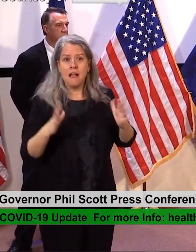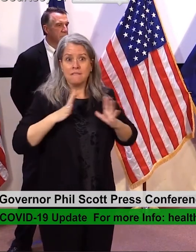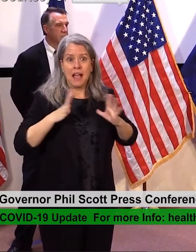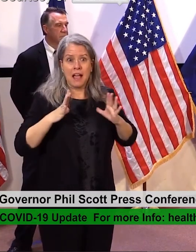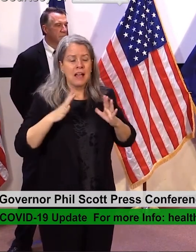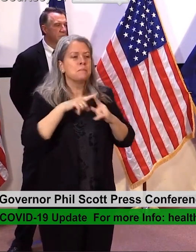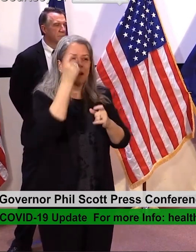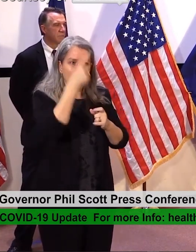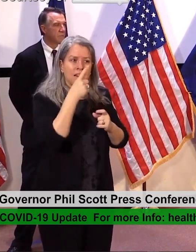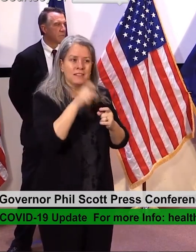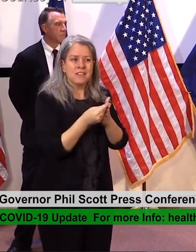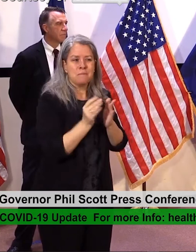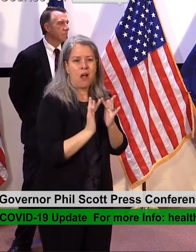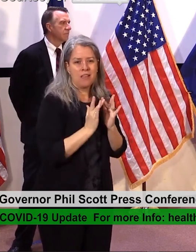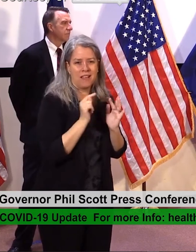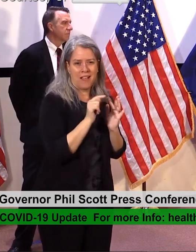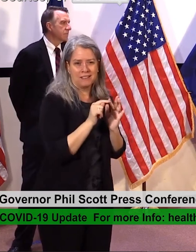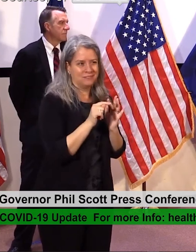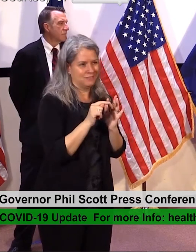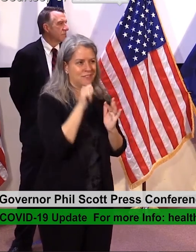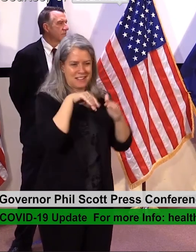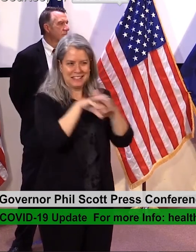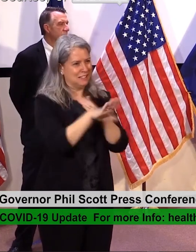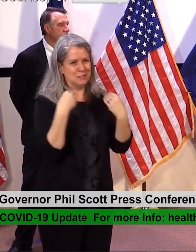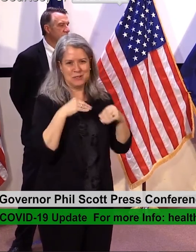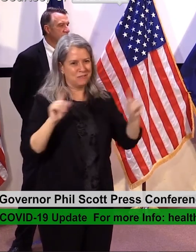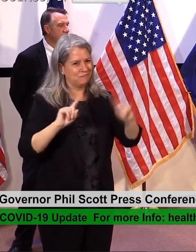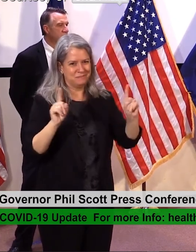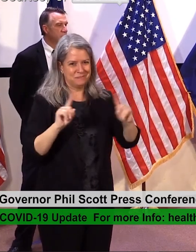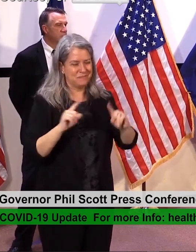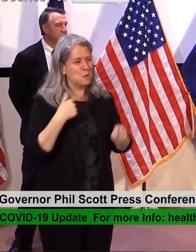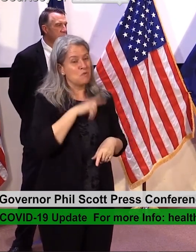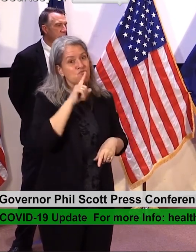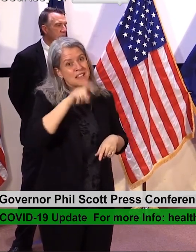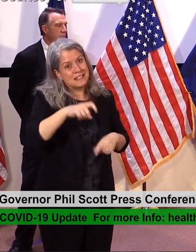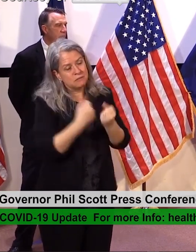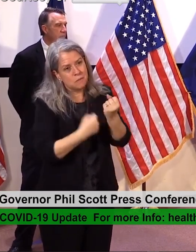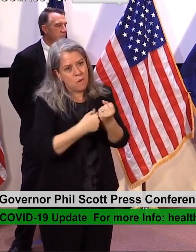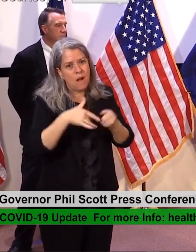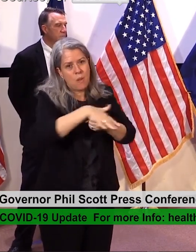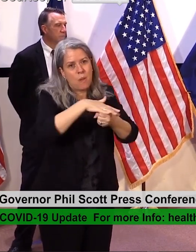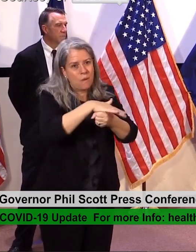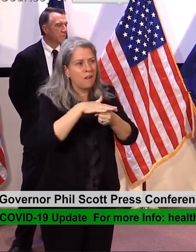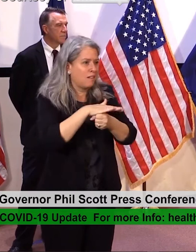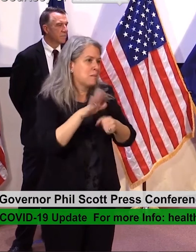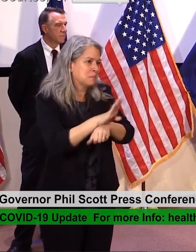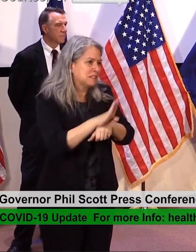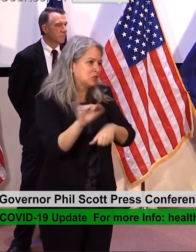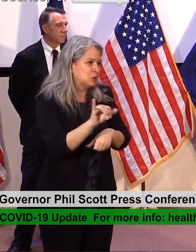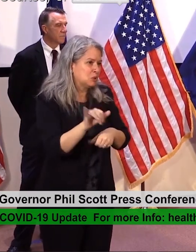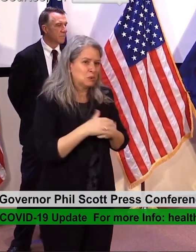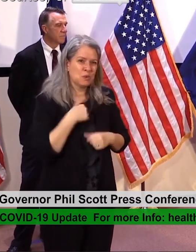lifeblood of Vermont's outdoor recreation at the community level. Without them, the outdoors and our lives as lovers of the outdoors would be